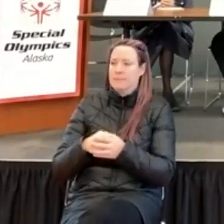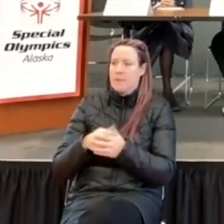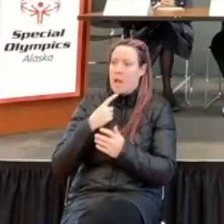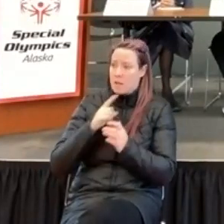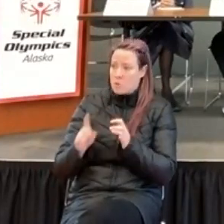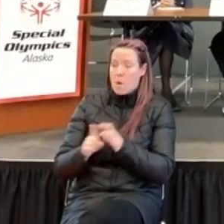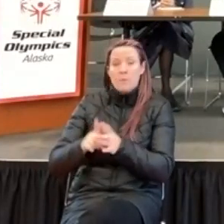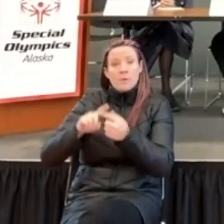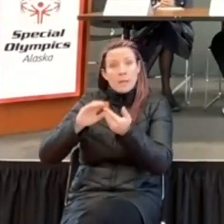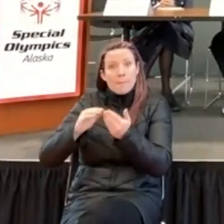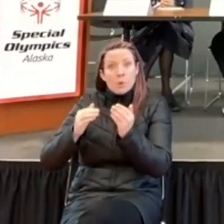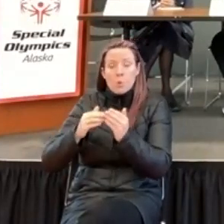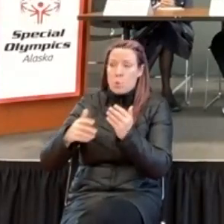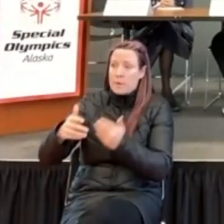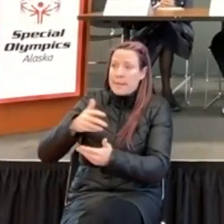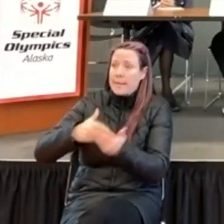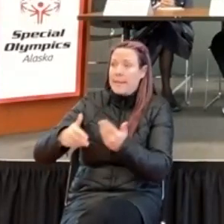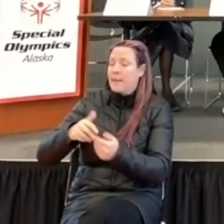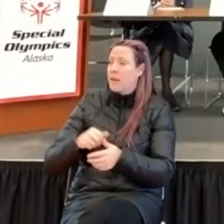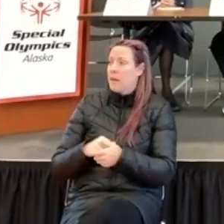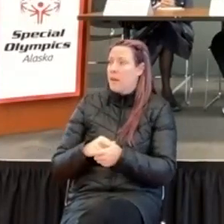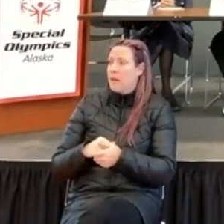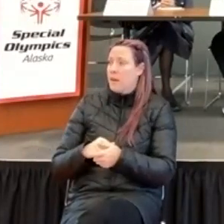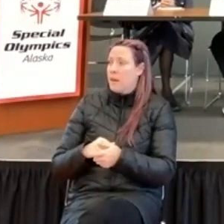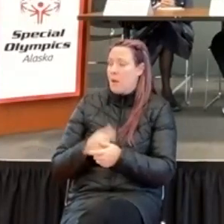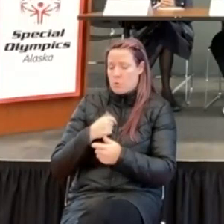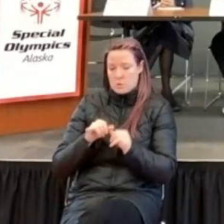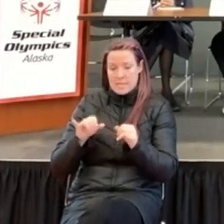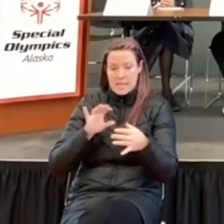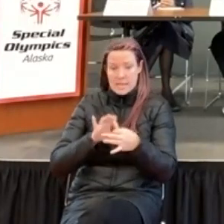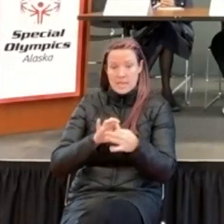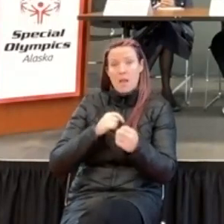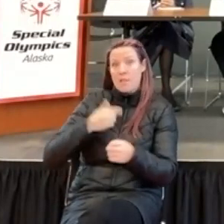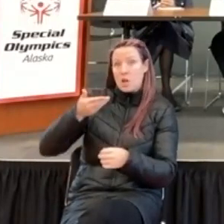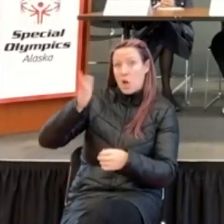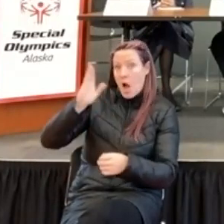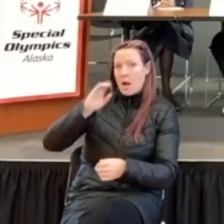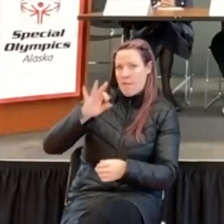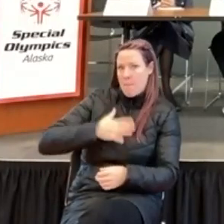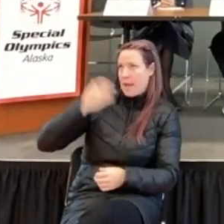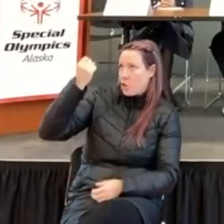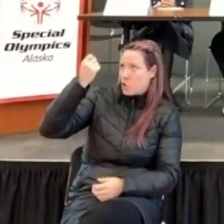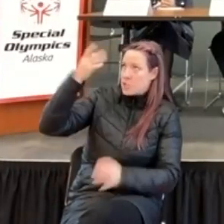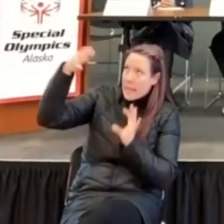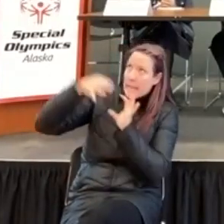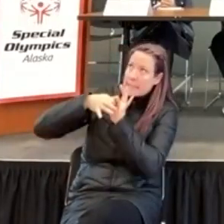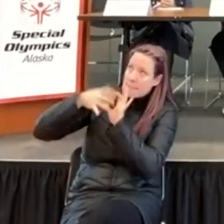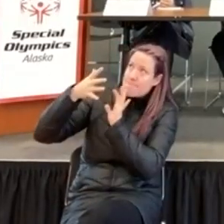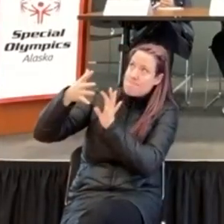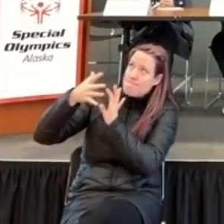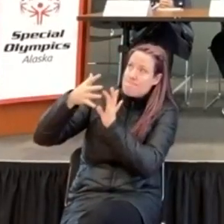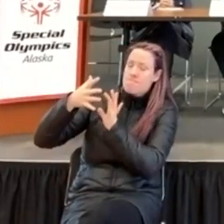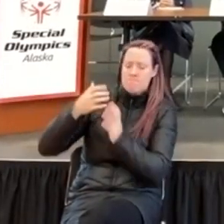community. I want to stay connected to the God of my understanding, and that has led me to a life